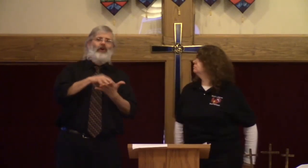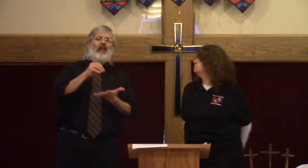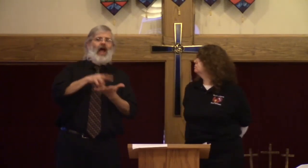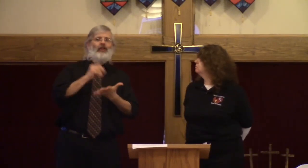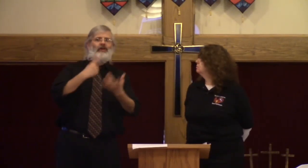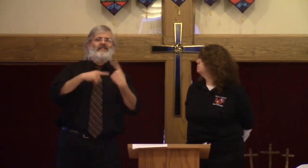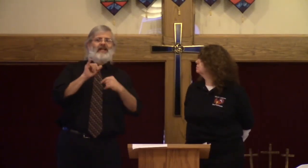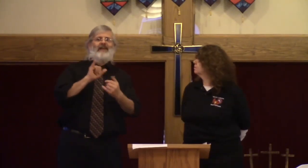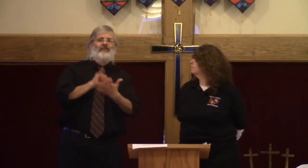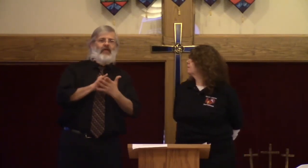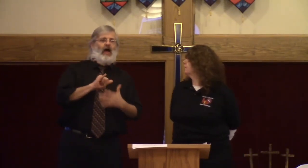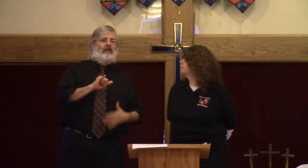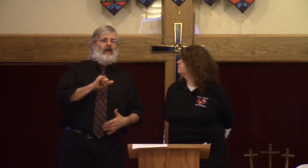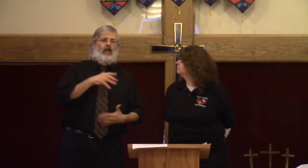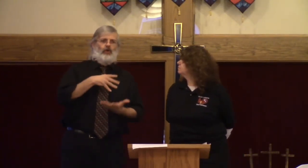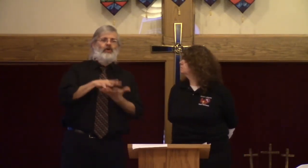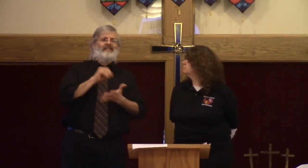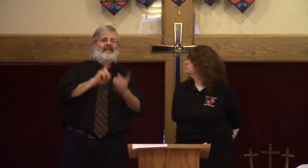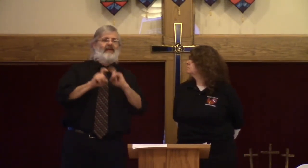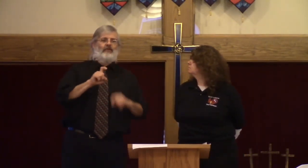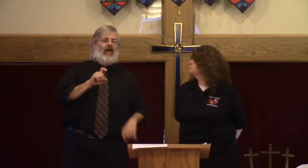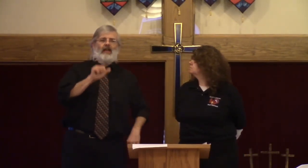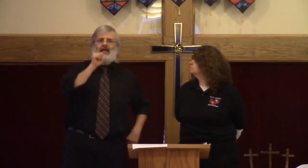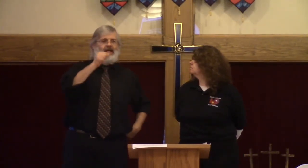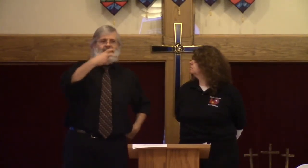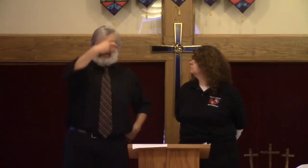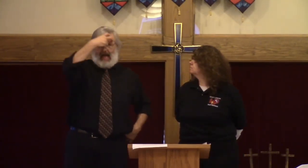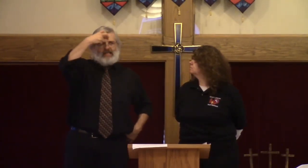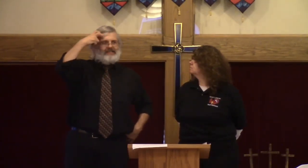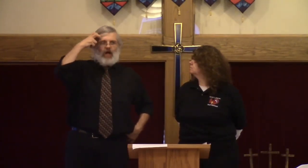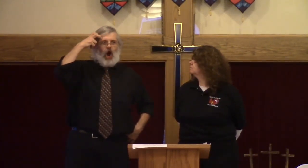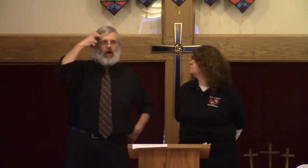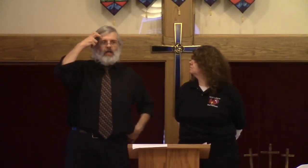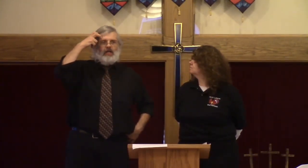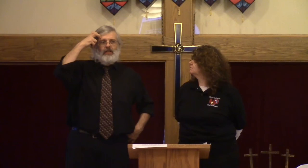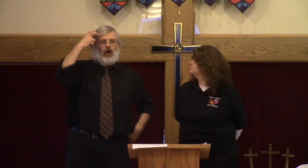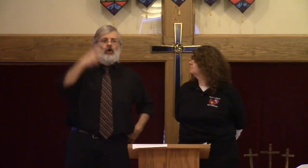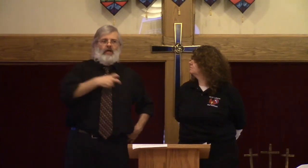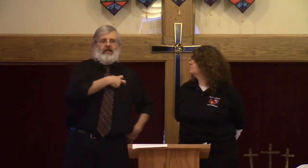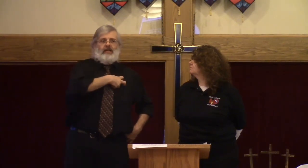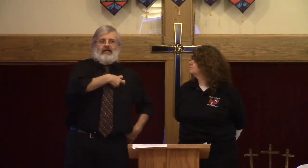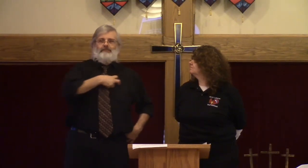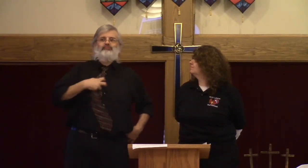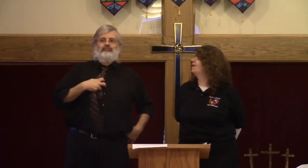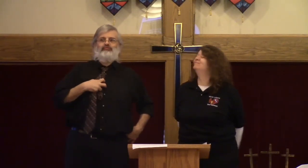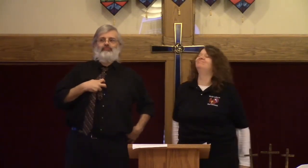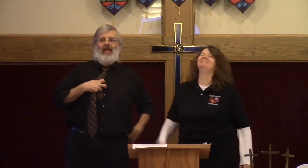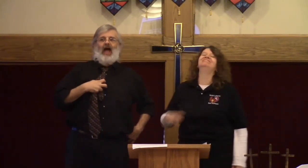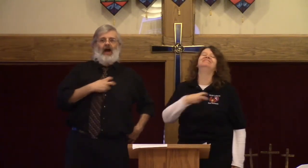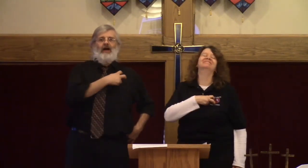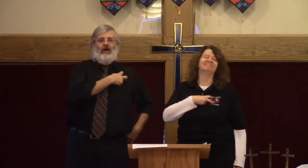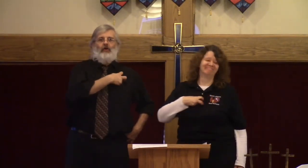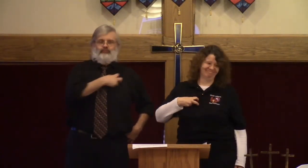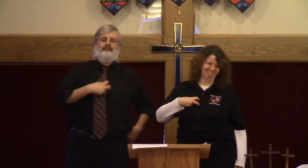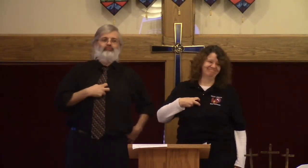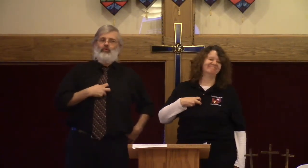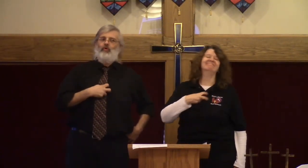I learned the sign for that. It's not scarred. No, it's yeah.